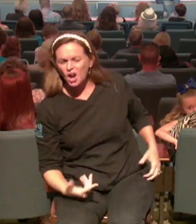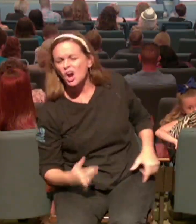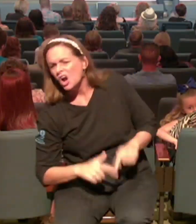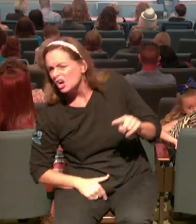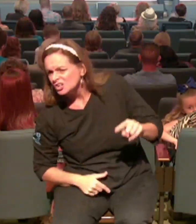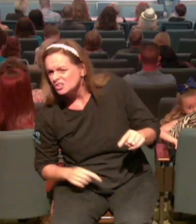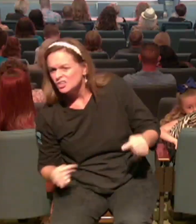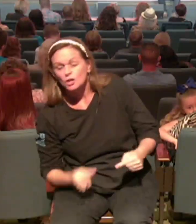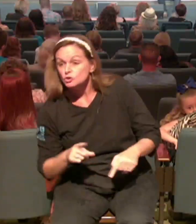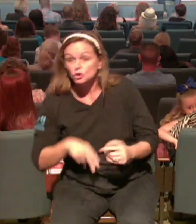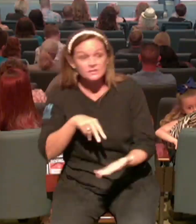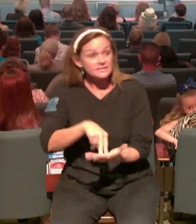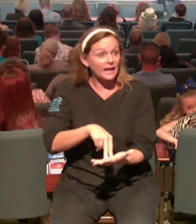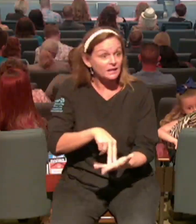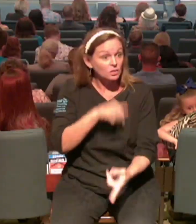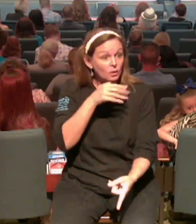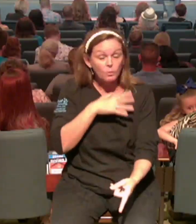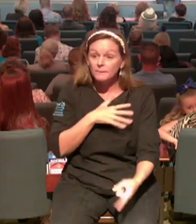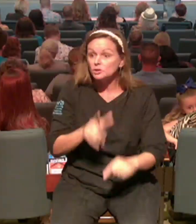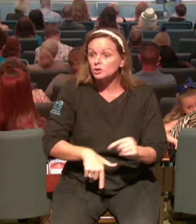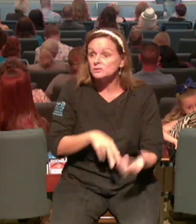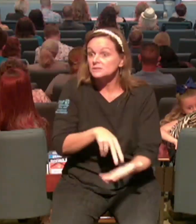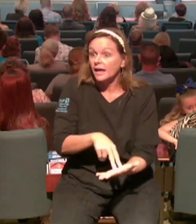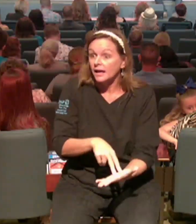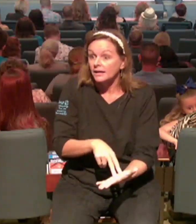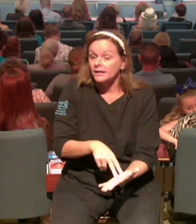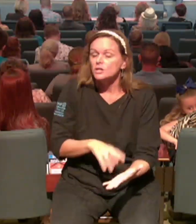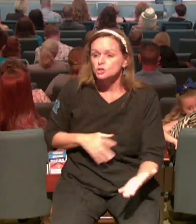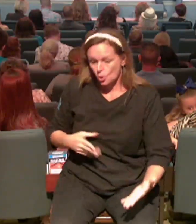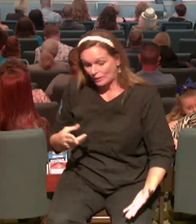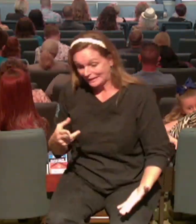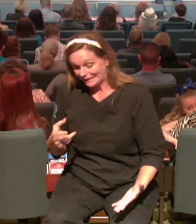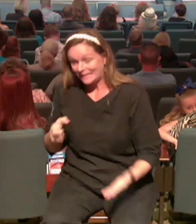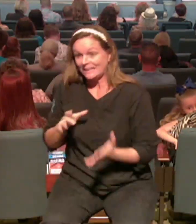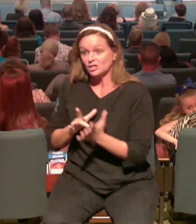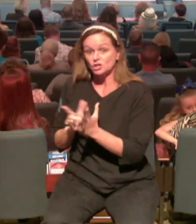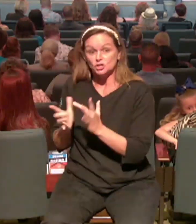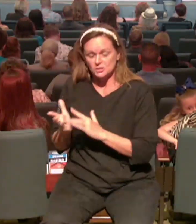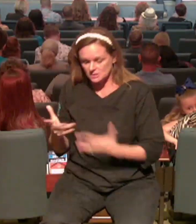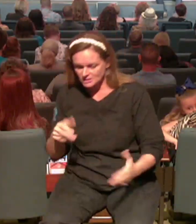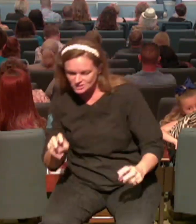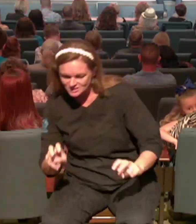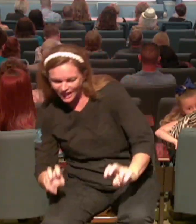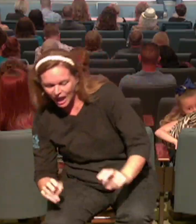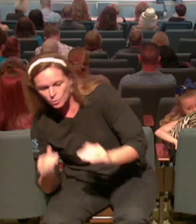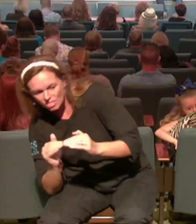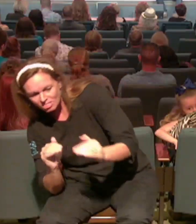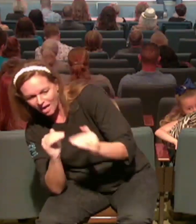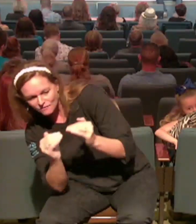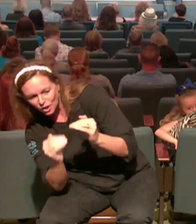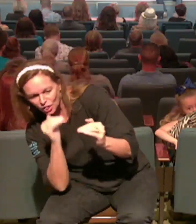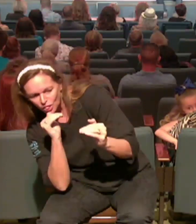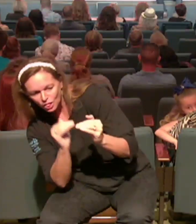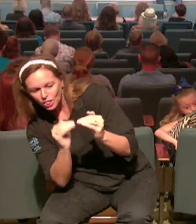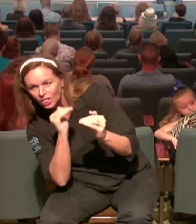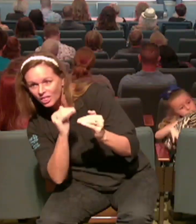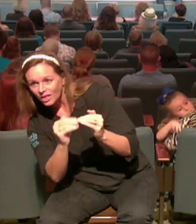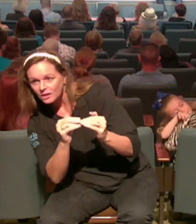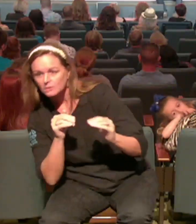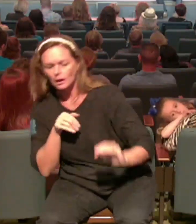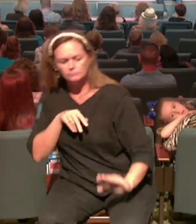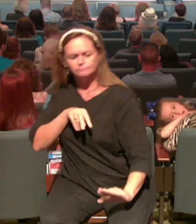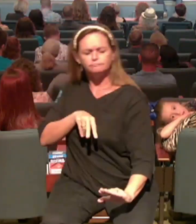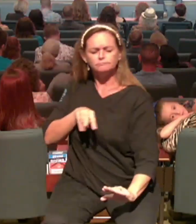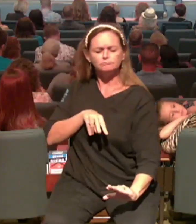down and help her get up and nobody else was there to help her get up. So he stooped down. Aren't you glad? Aren't you